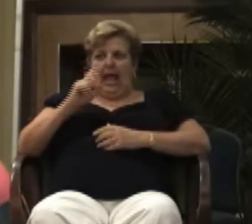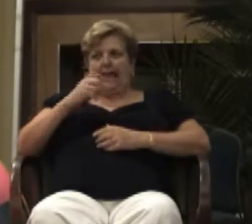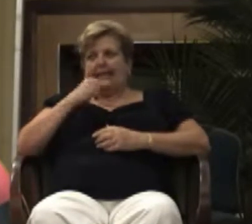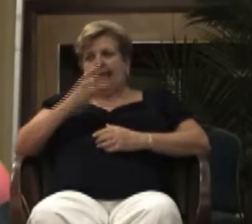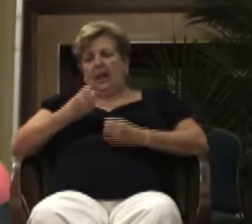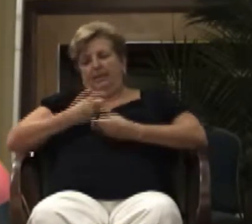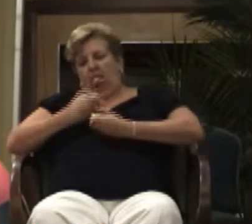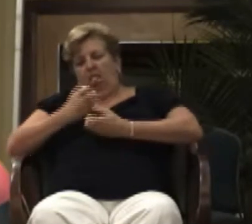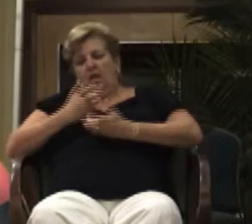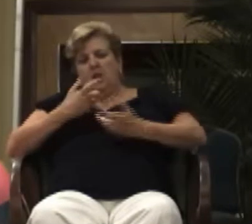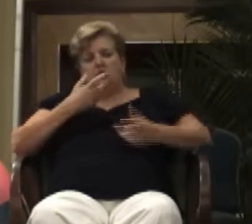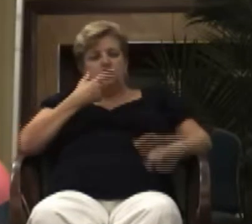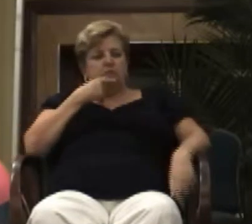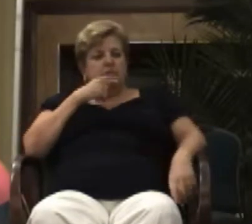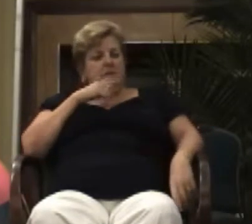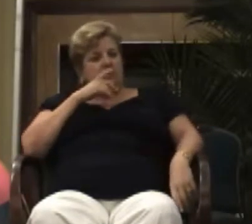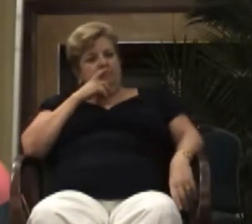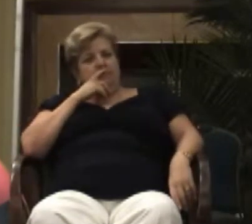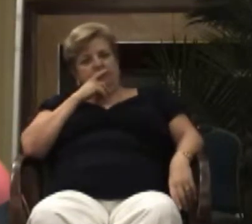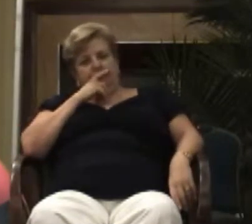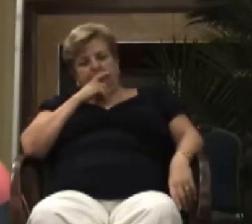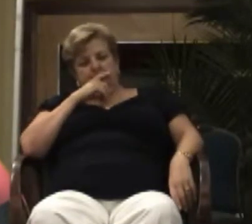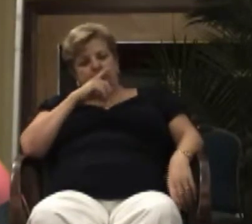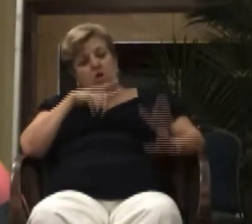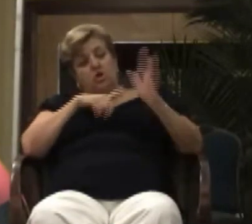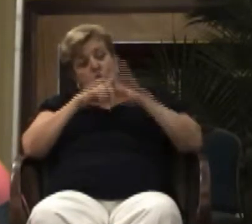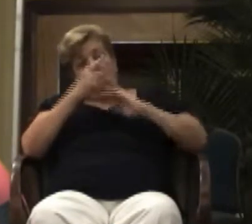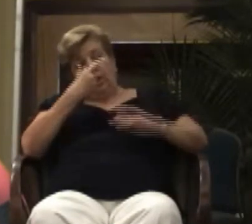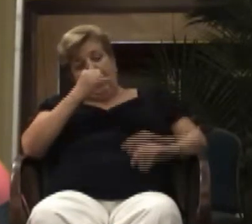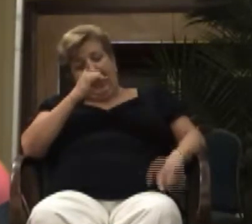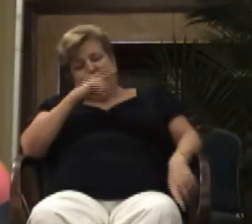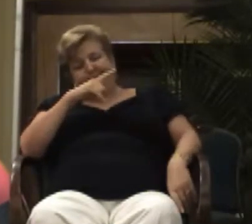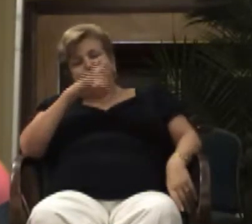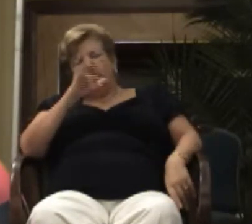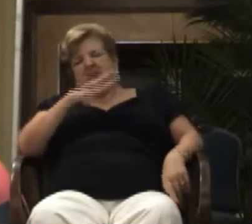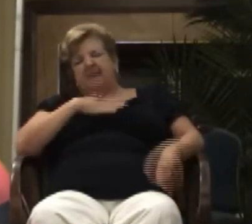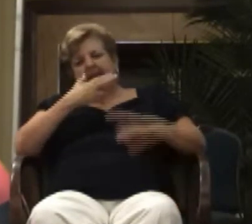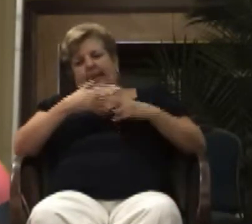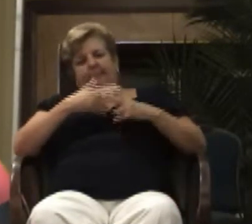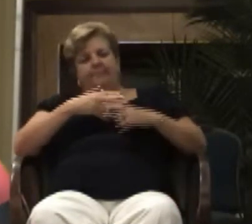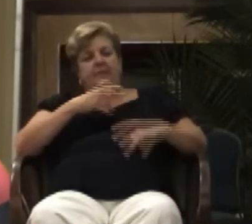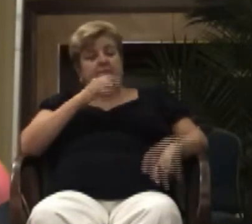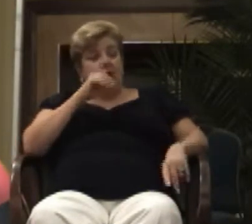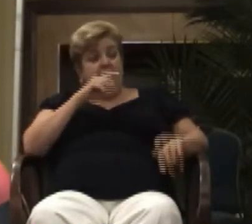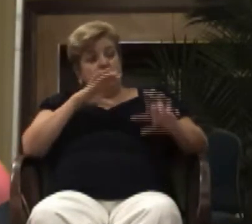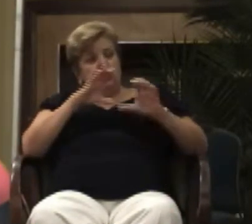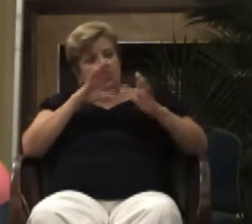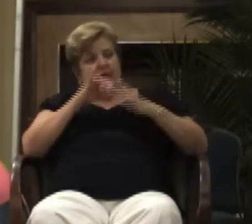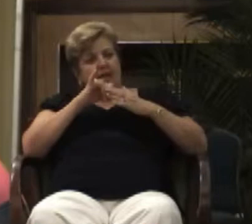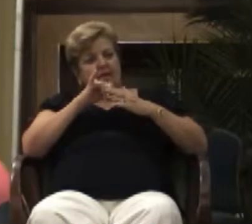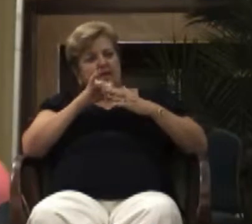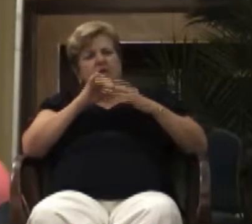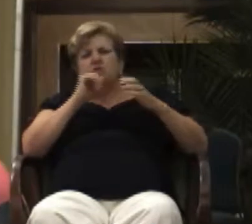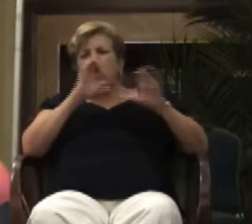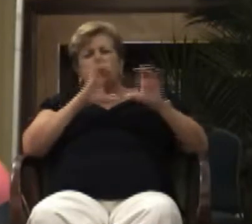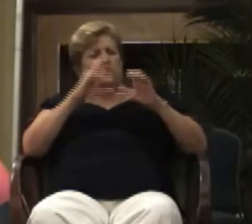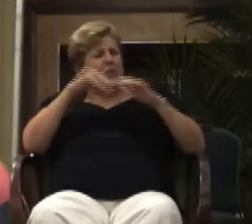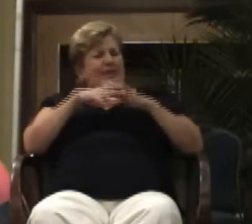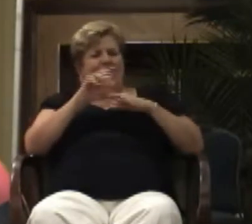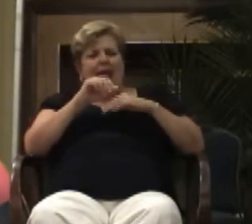said, "Talk out." That was my nickname. He said, "You know, if you got to do that, take it out of AA. Don't do it here. Here is